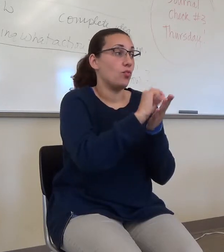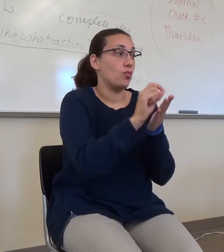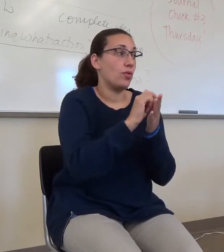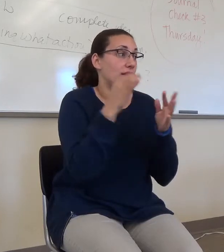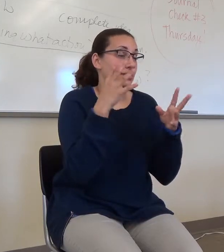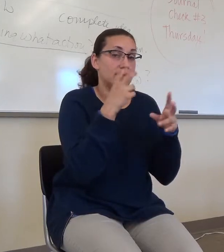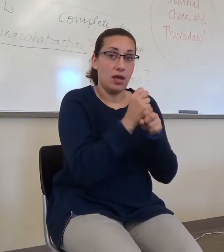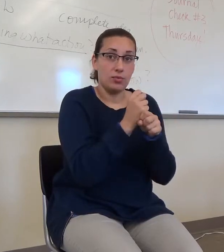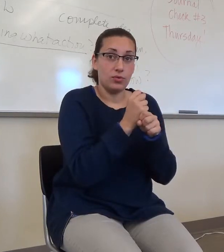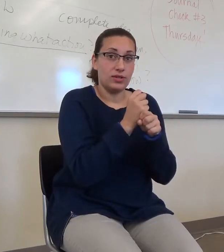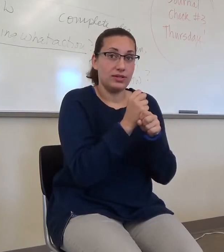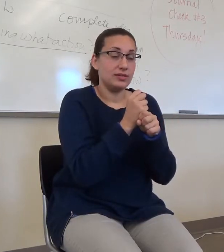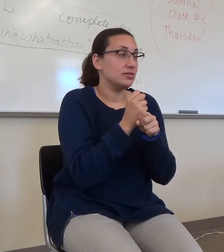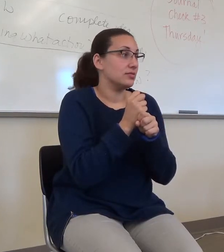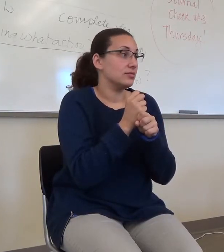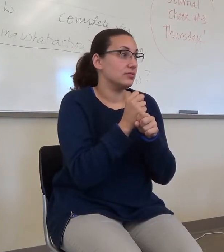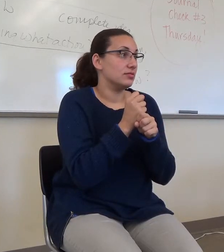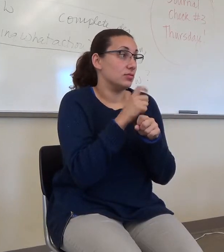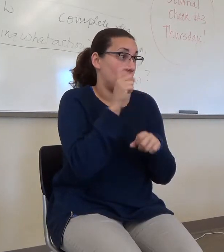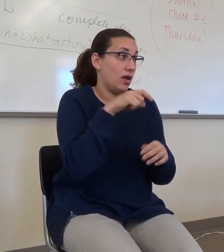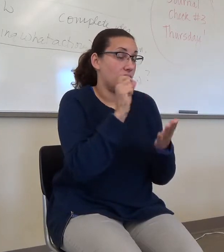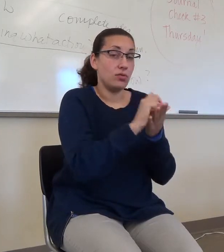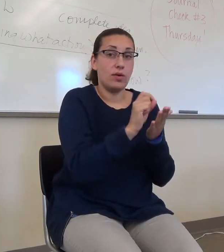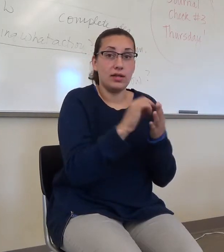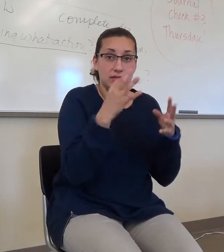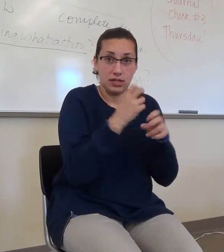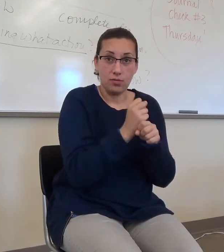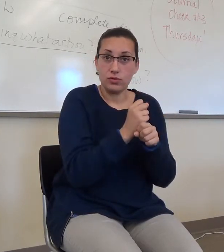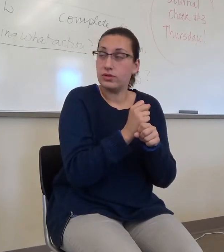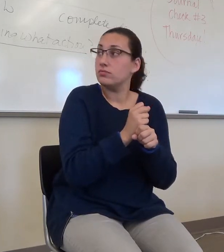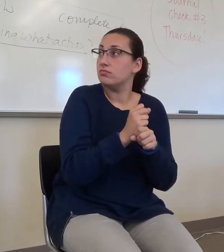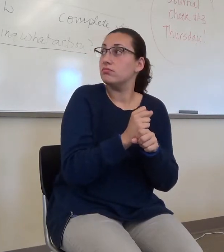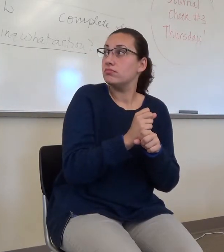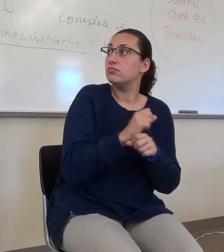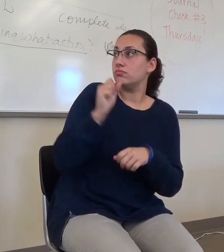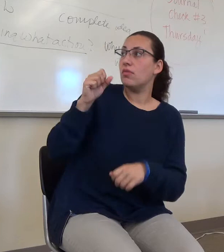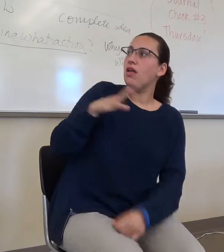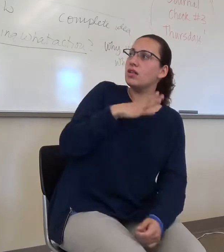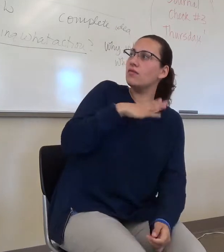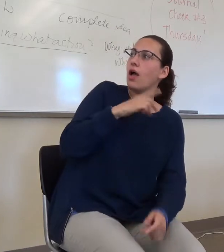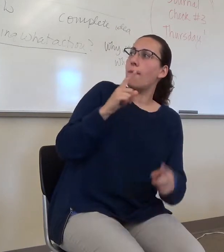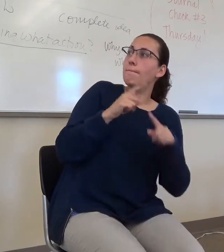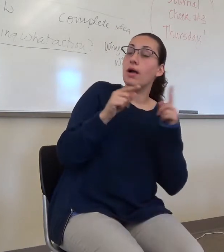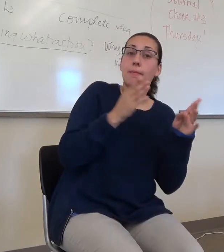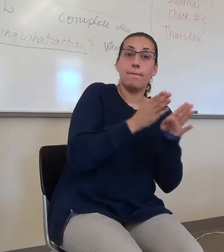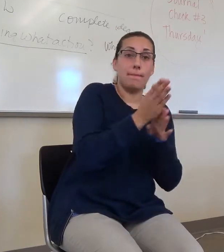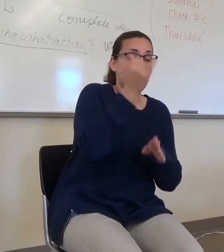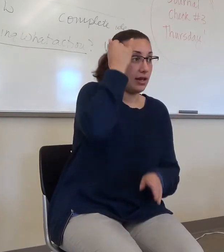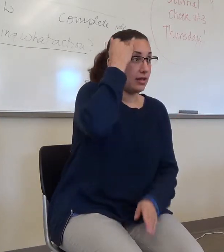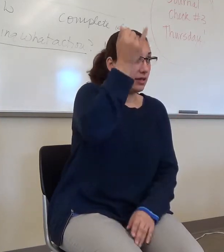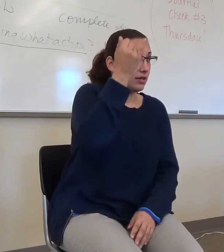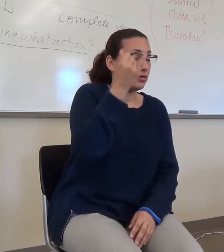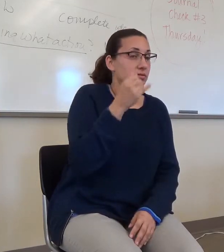this, you could do this. But for your main idea, you really just want